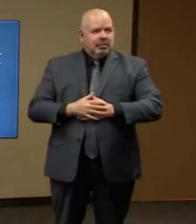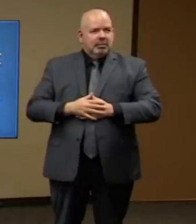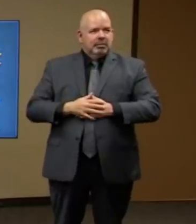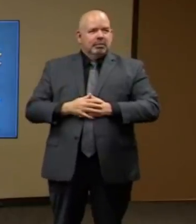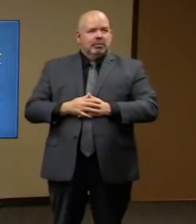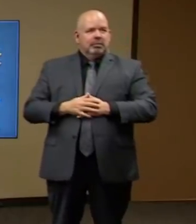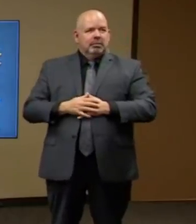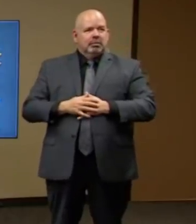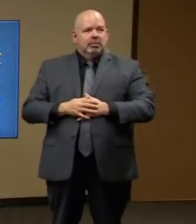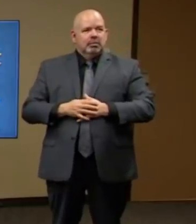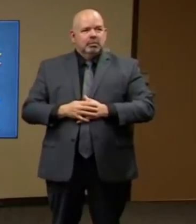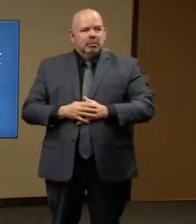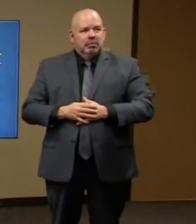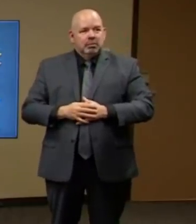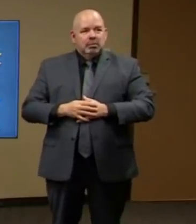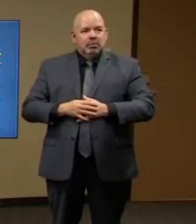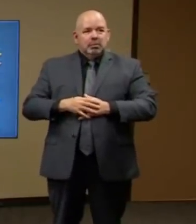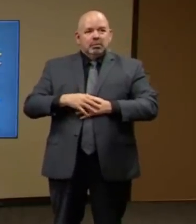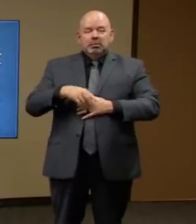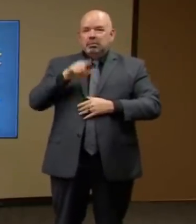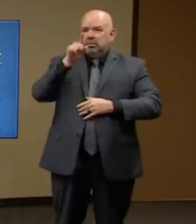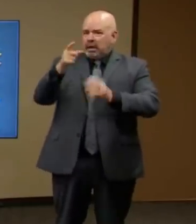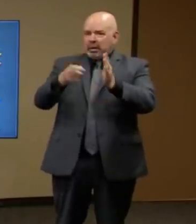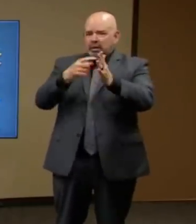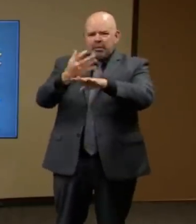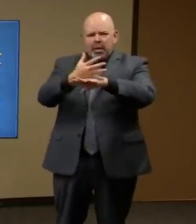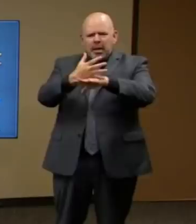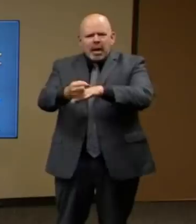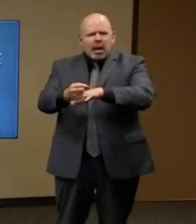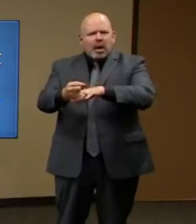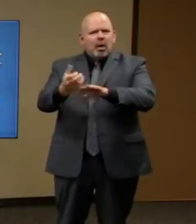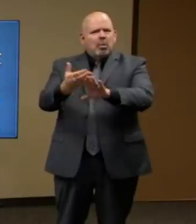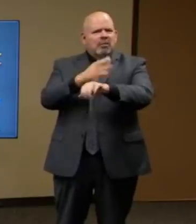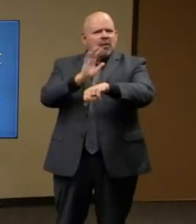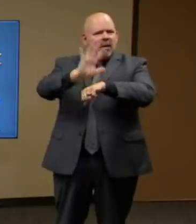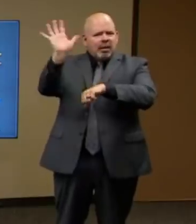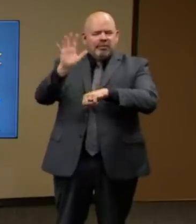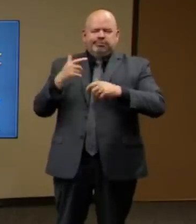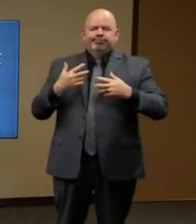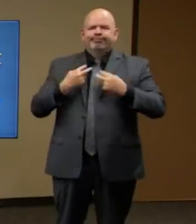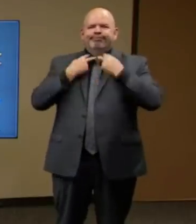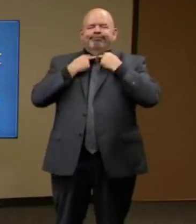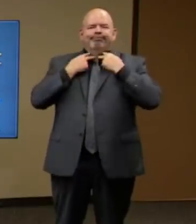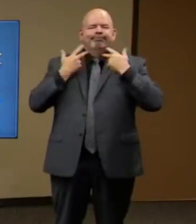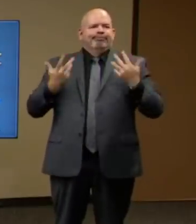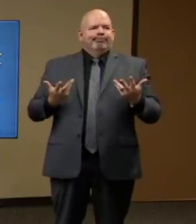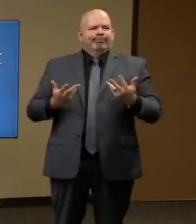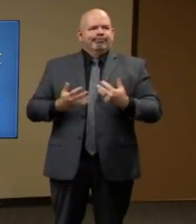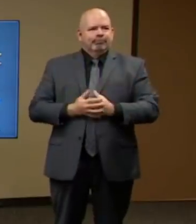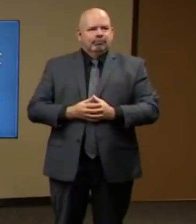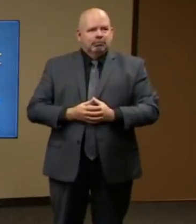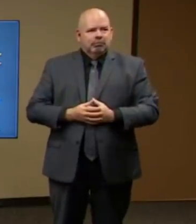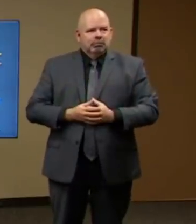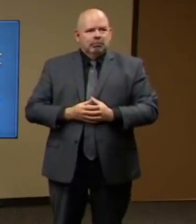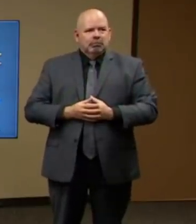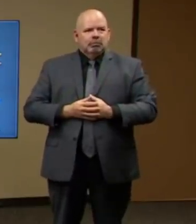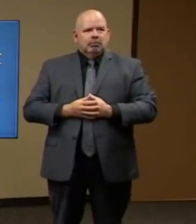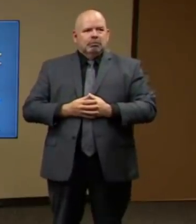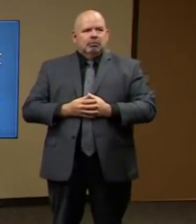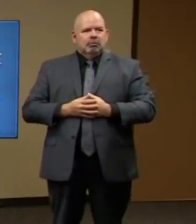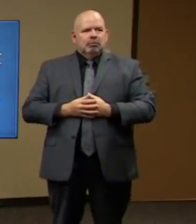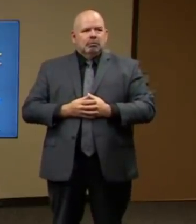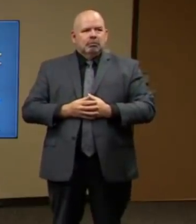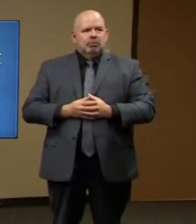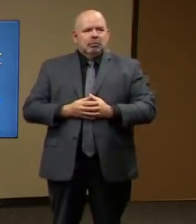that. Look, this is obviously not where we wanted to be, okay, in